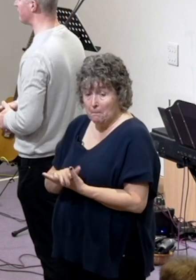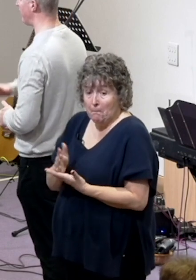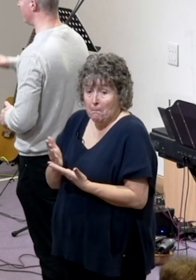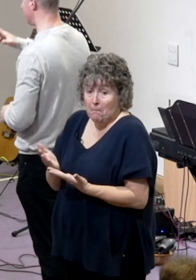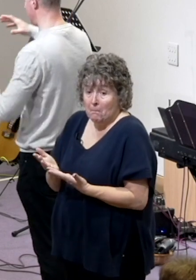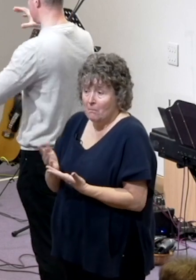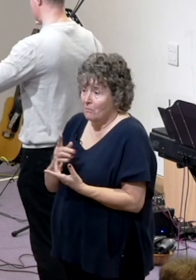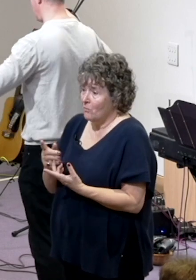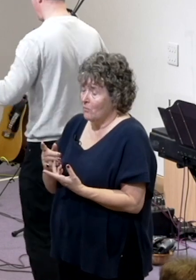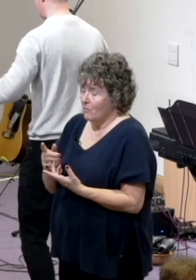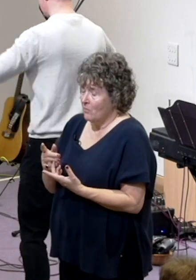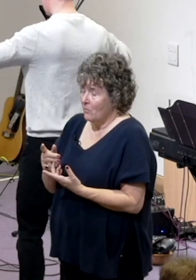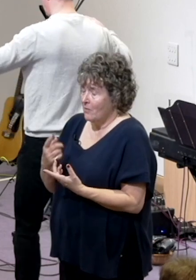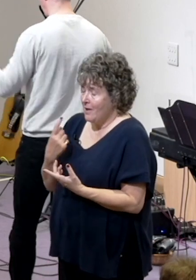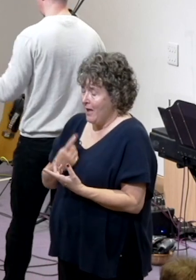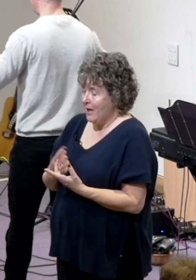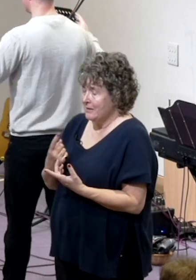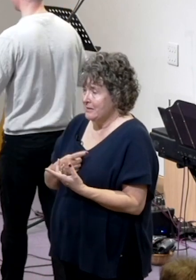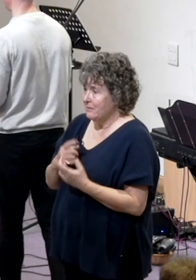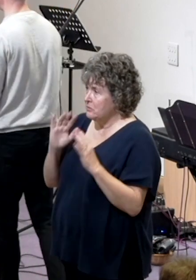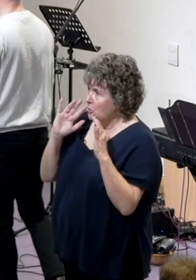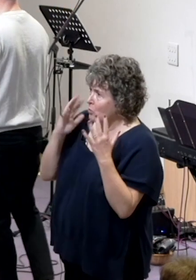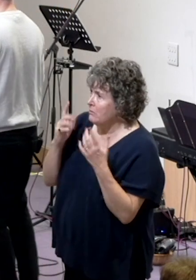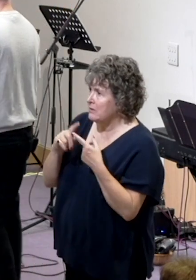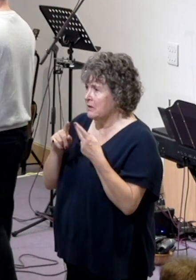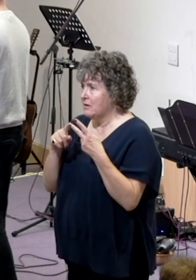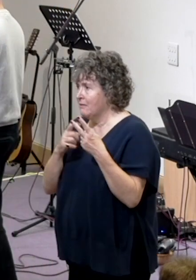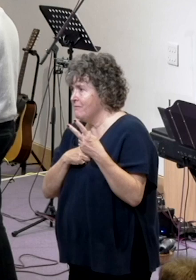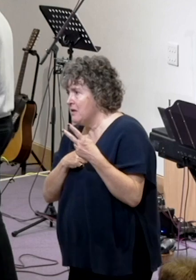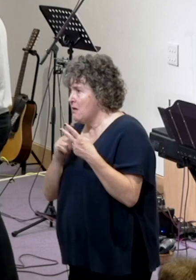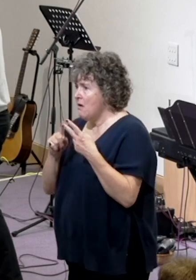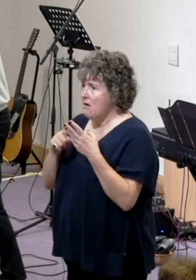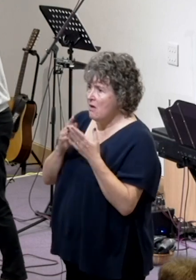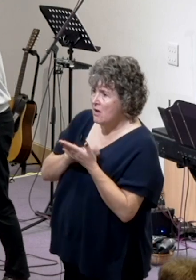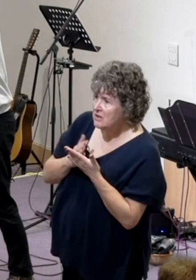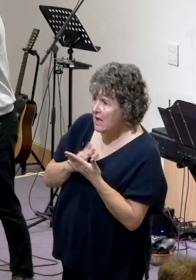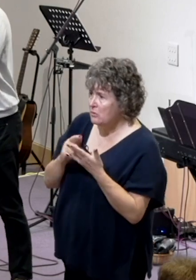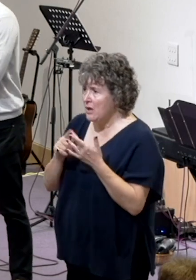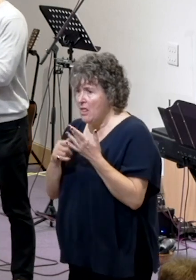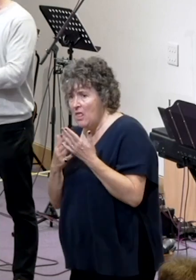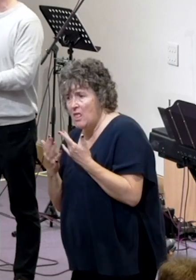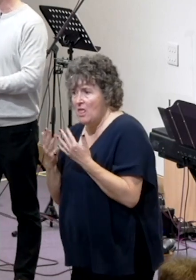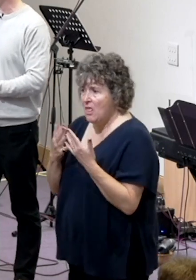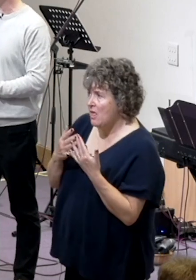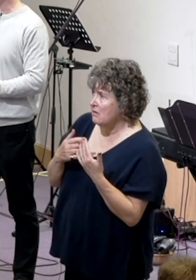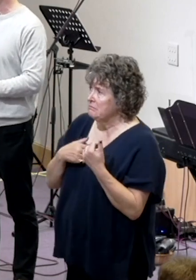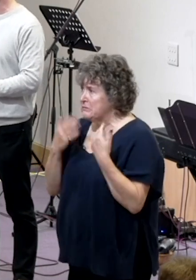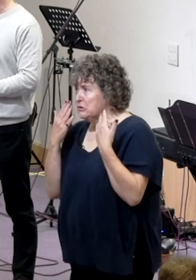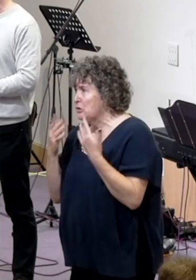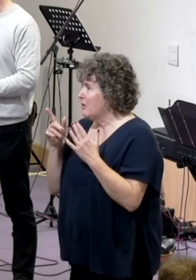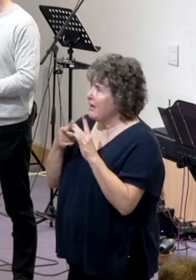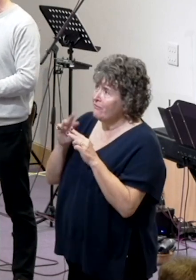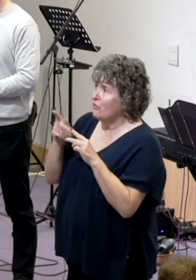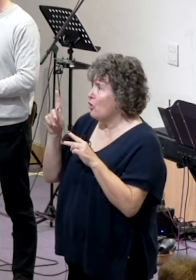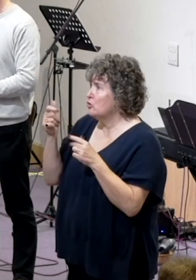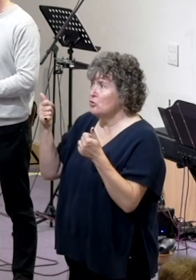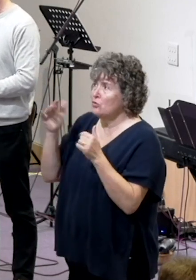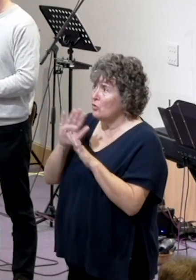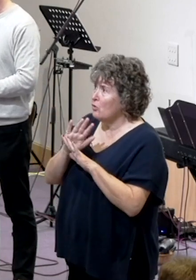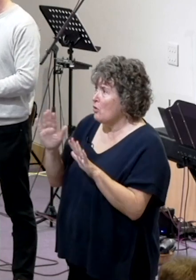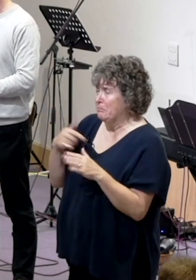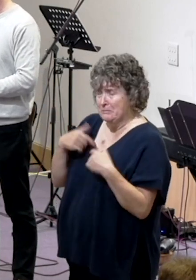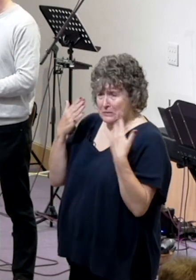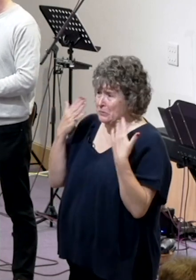Or do we find ourselves succumbing to worry and fear and effectively doubt the goodness and faithfulness of God by doing that?